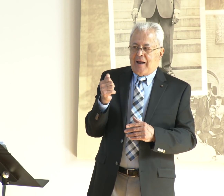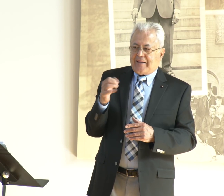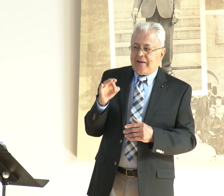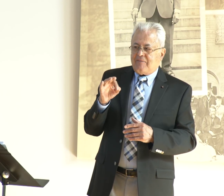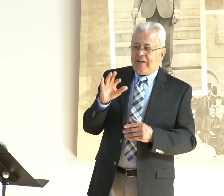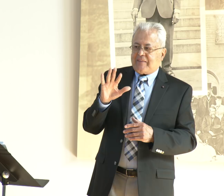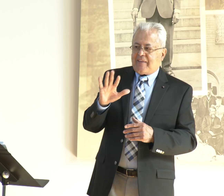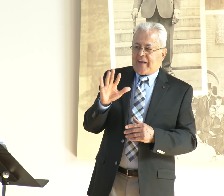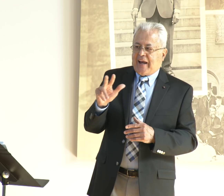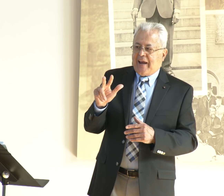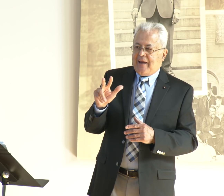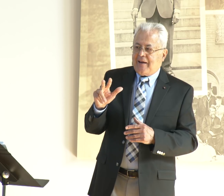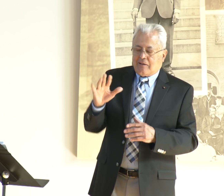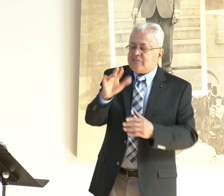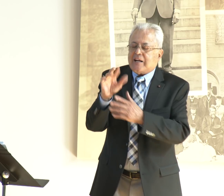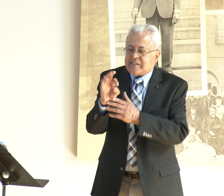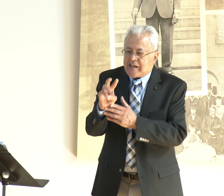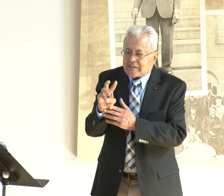that picture was June 7th,